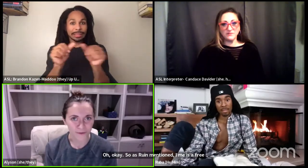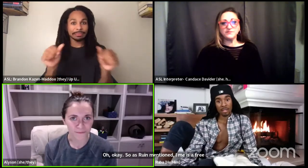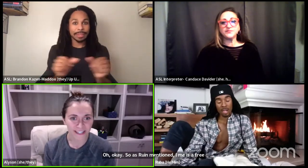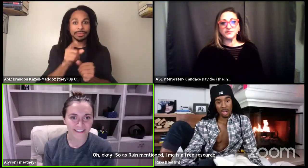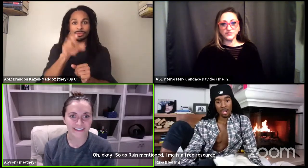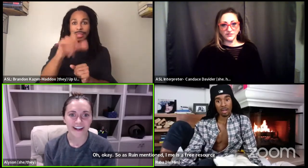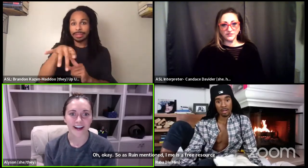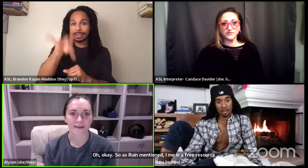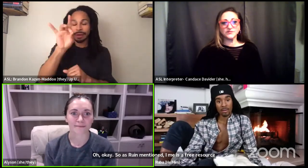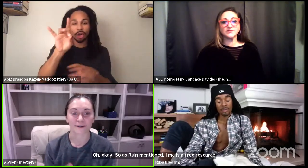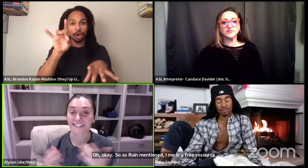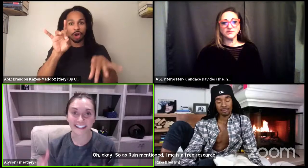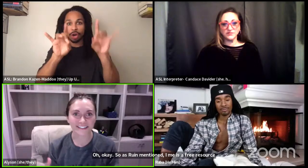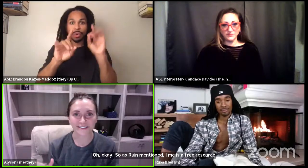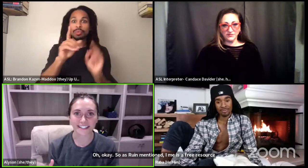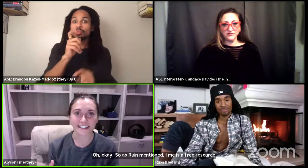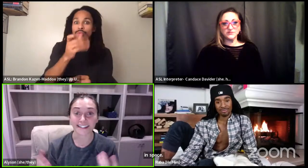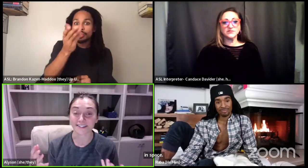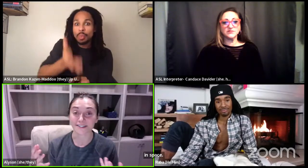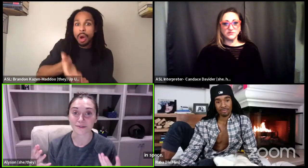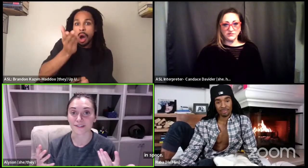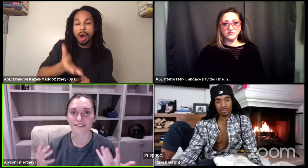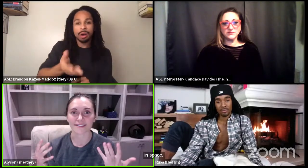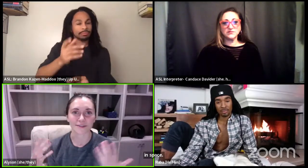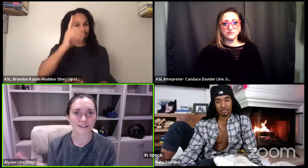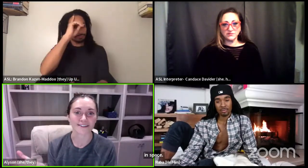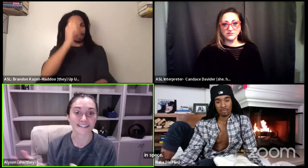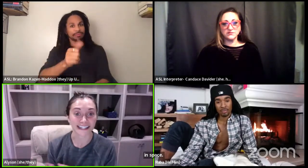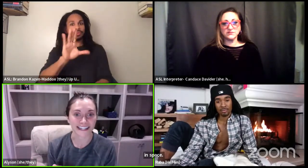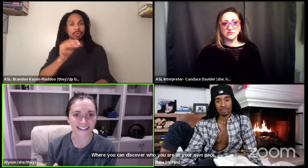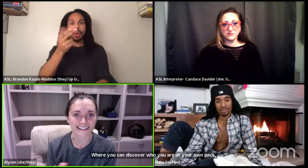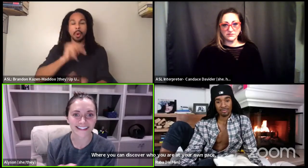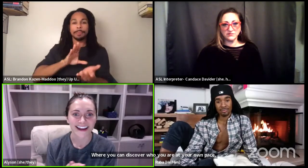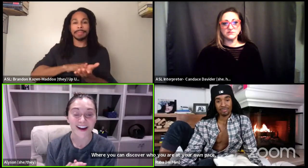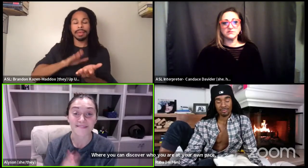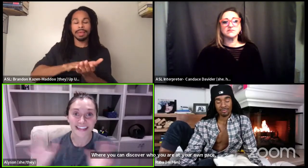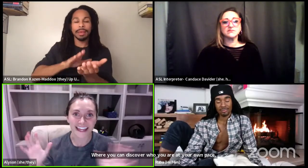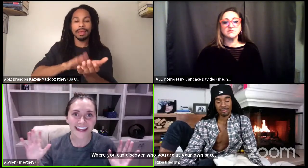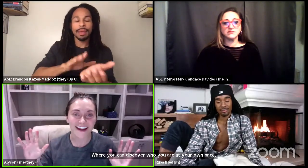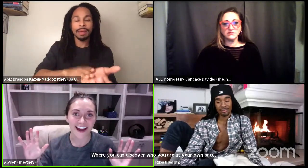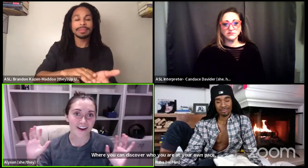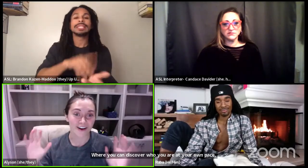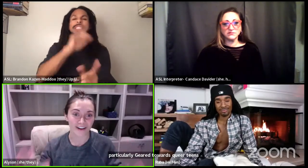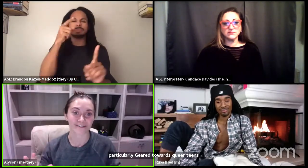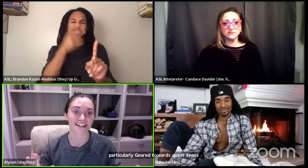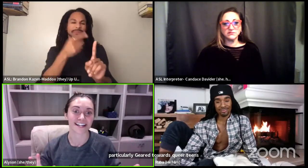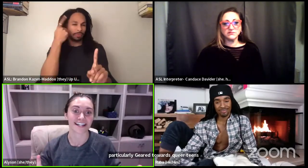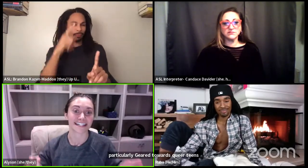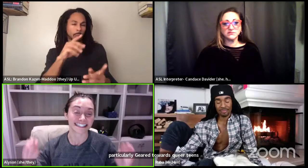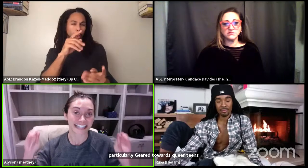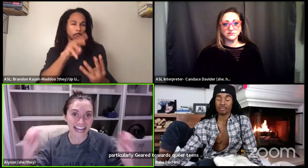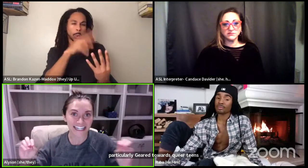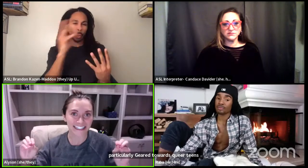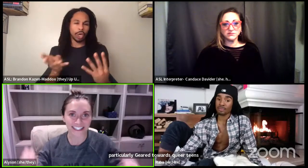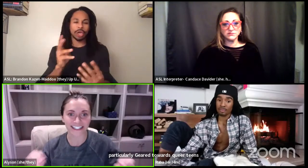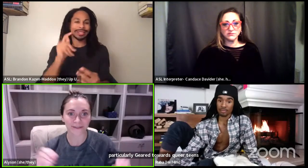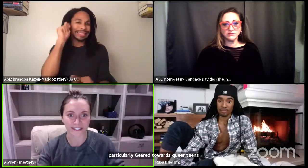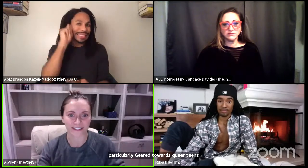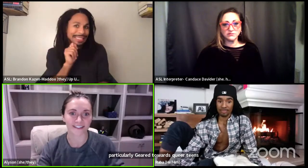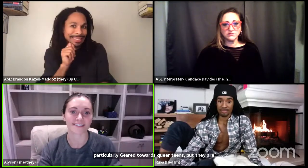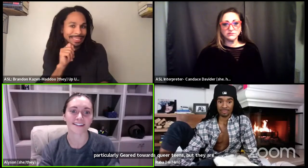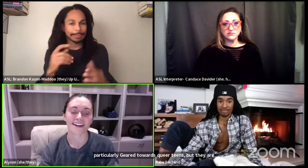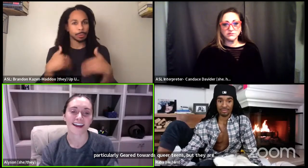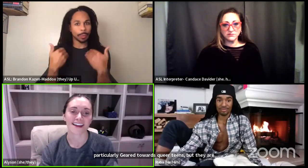at your own pace, particularly geared towards queer teens. But they are offering 10